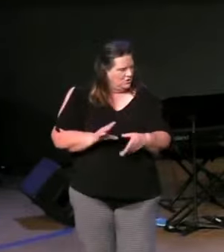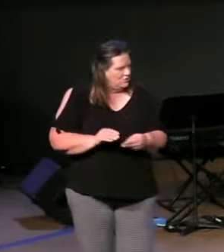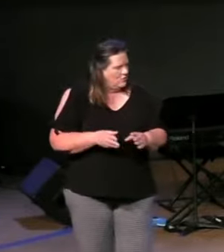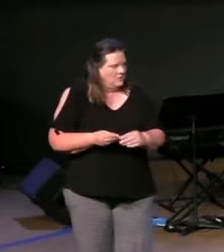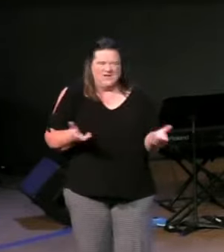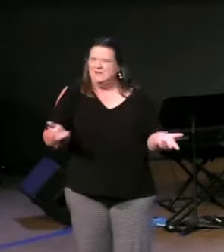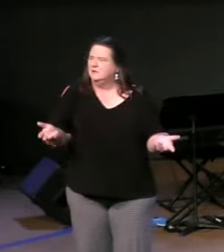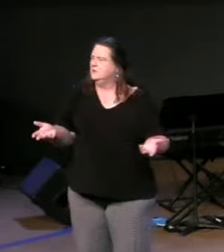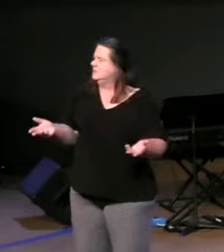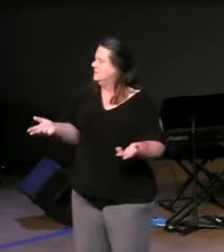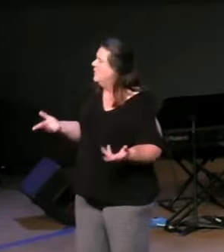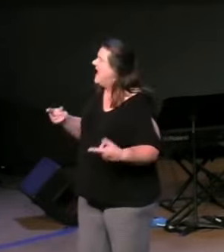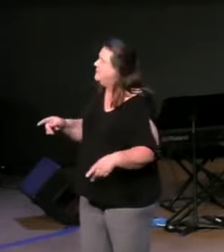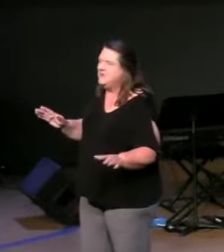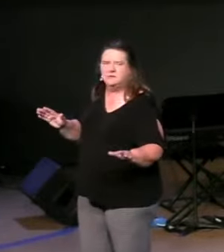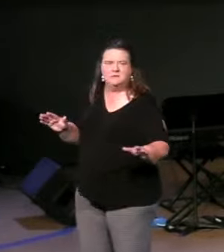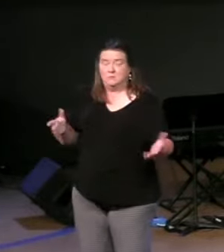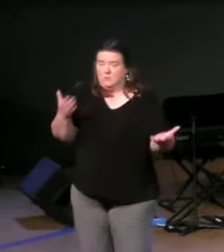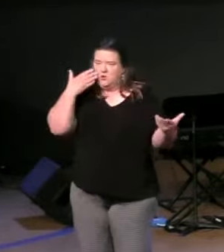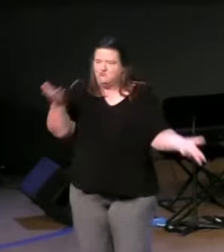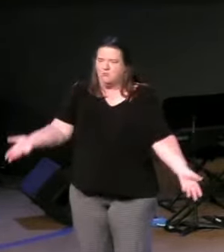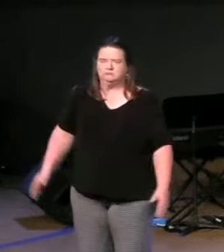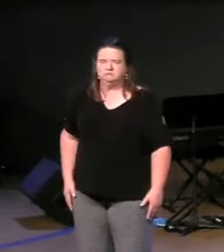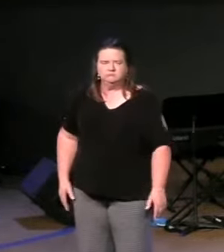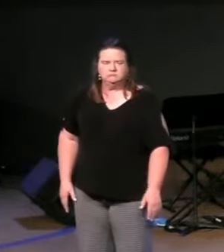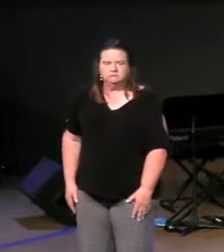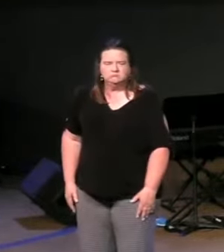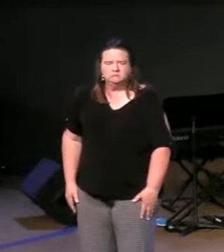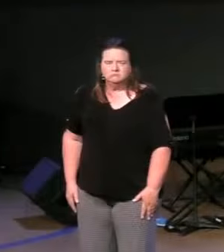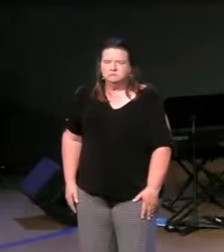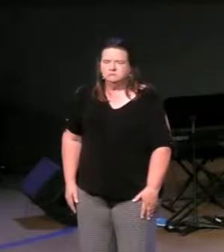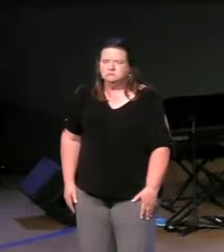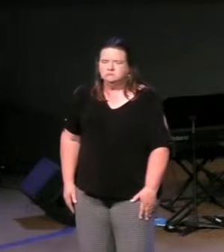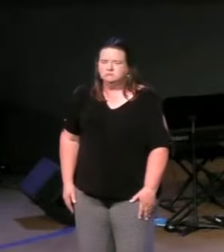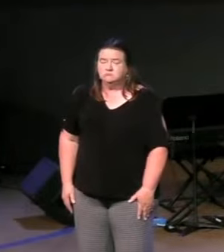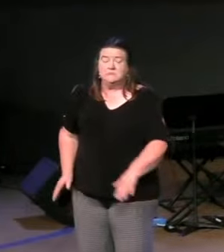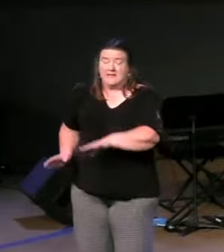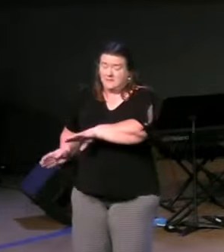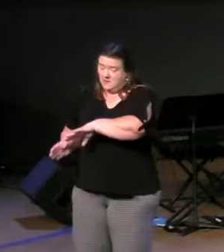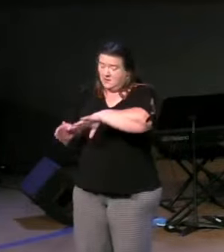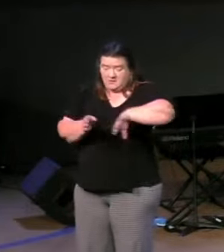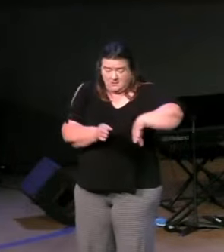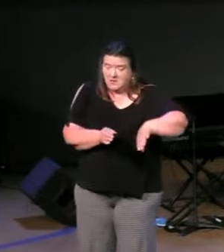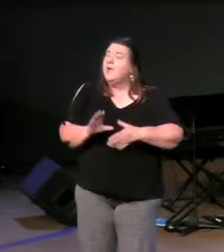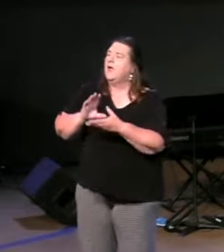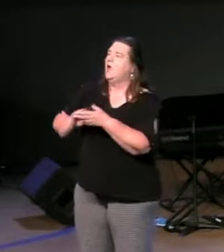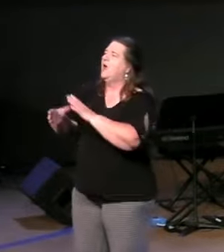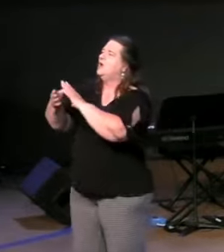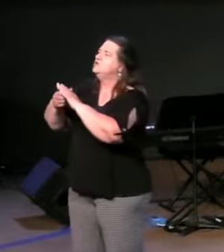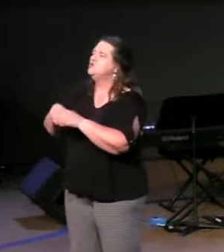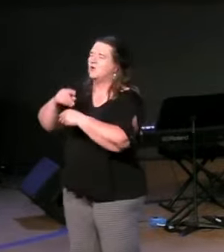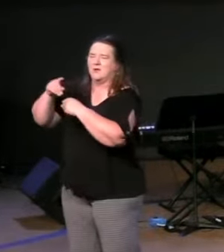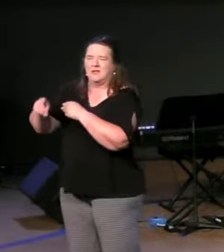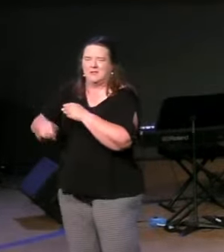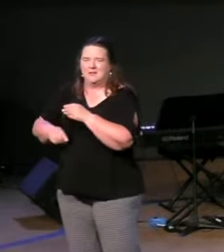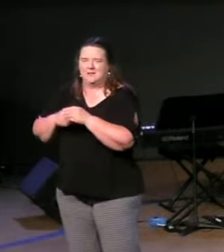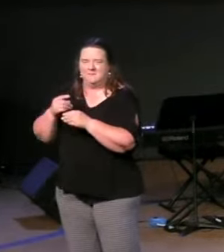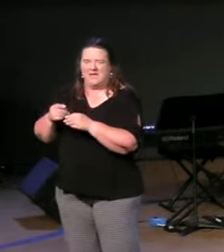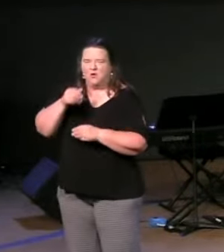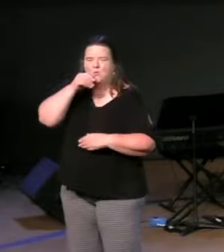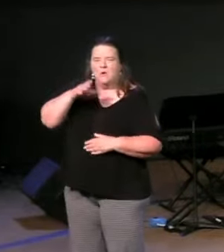it simmer a little bit. And then he moves on to a story about a Canaanite